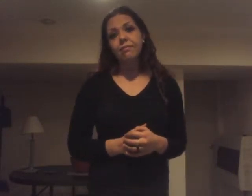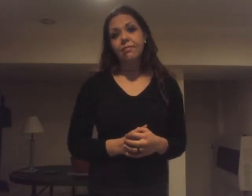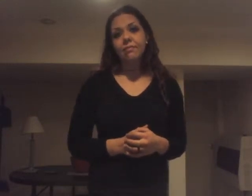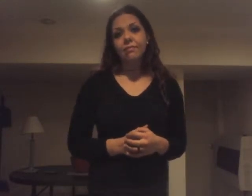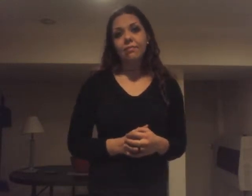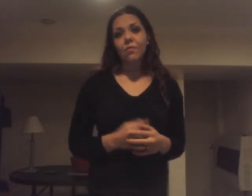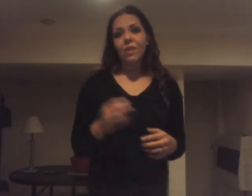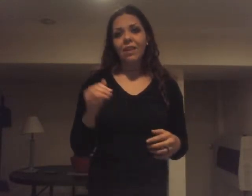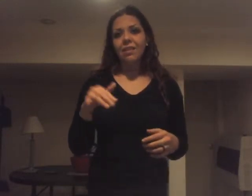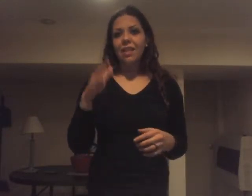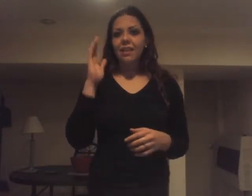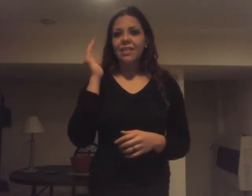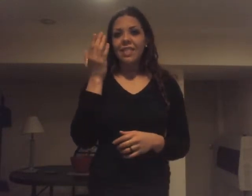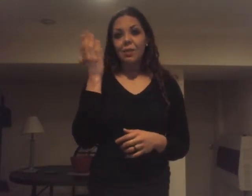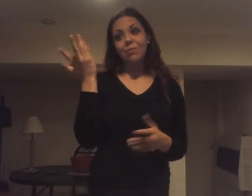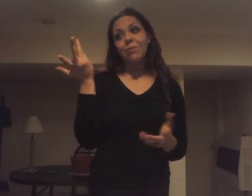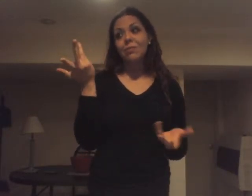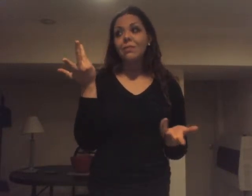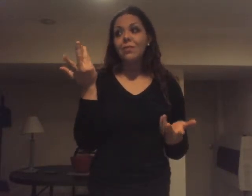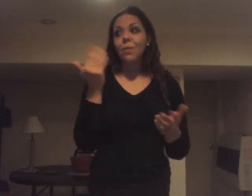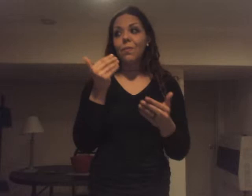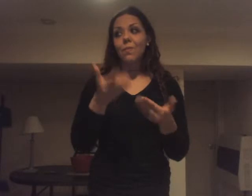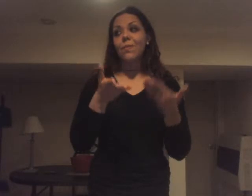That seems to be the way we're going at the moment.